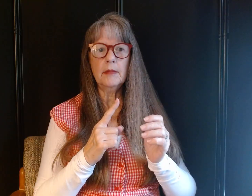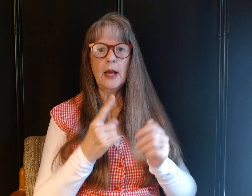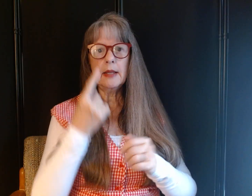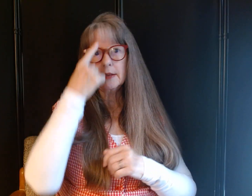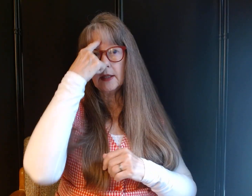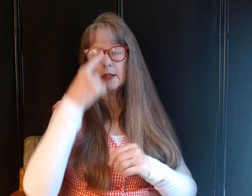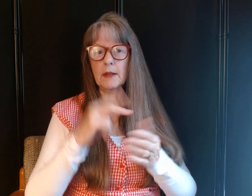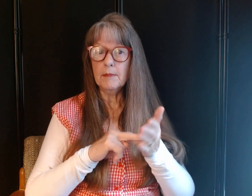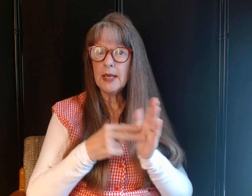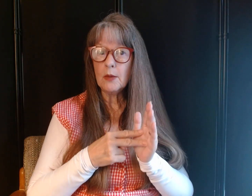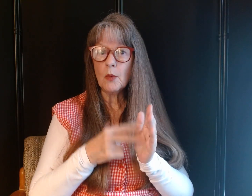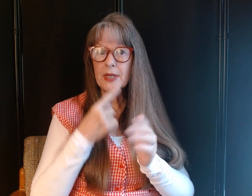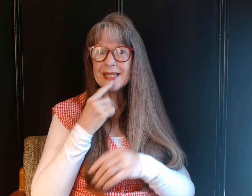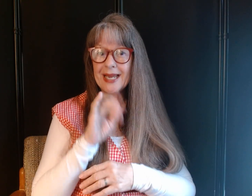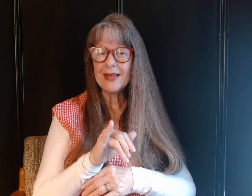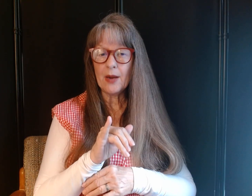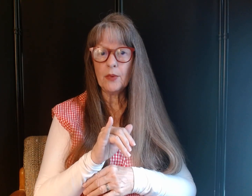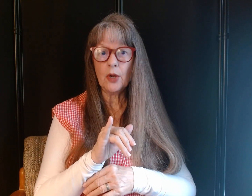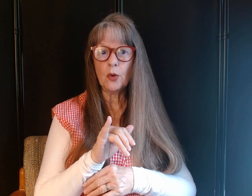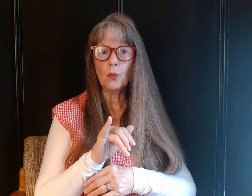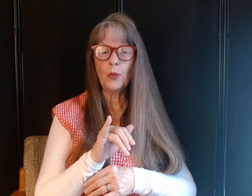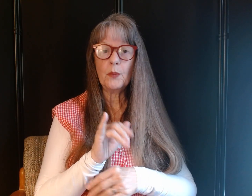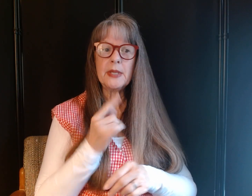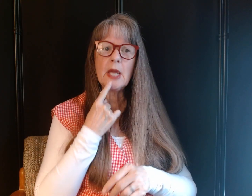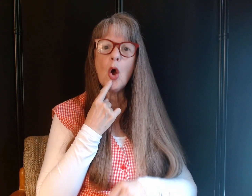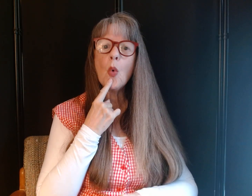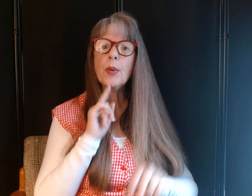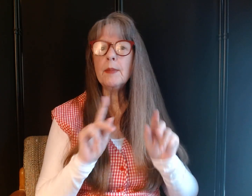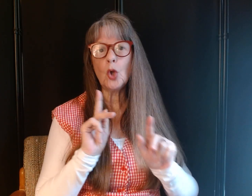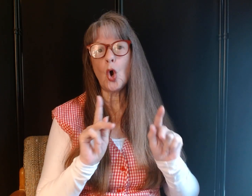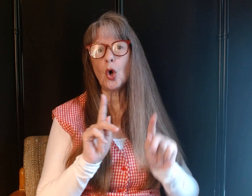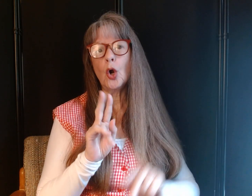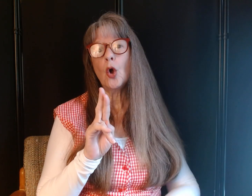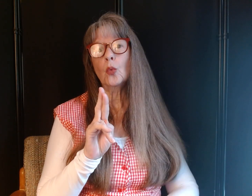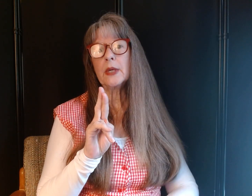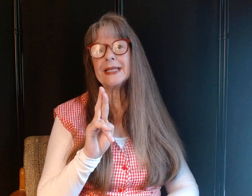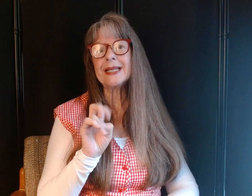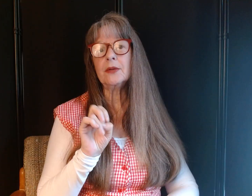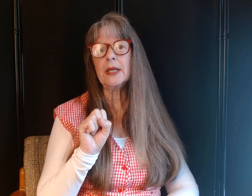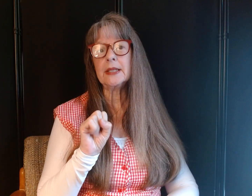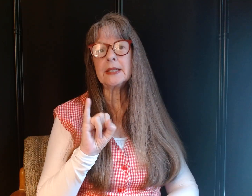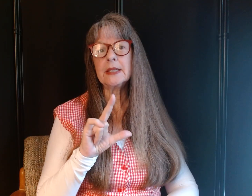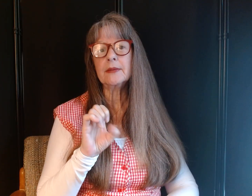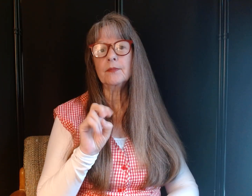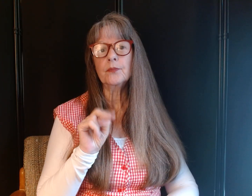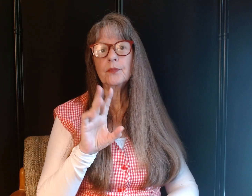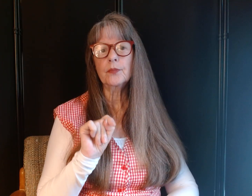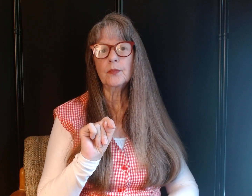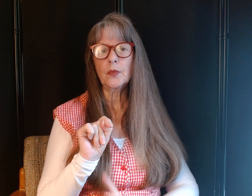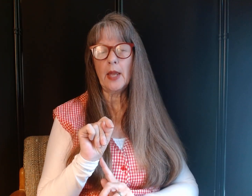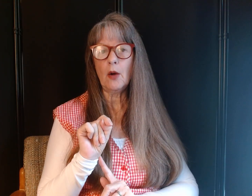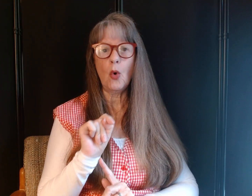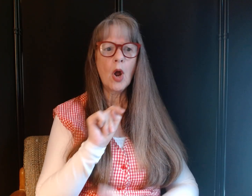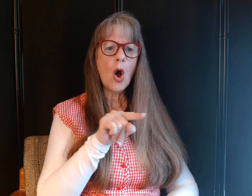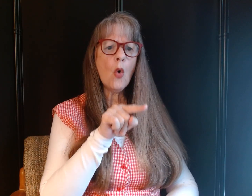I think, the meaning when we say that, when we say, oh, people are resilient. Yeah. Or, oh,